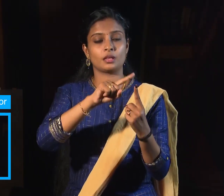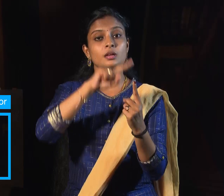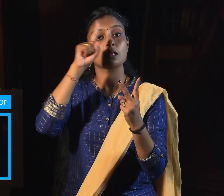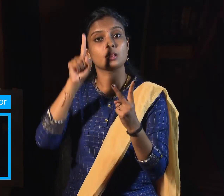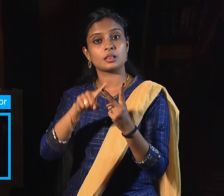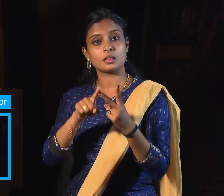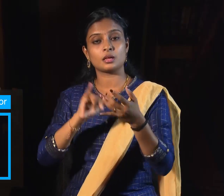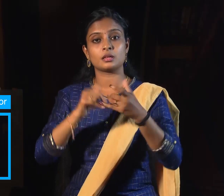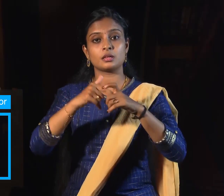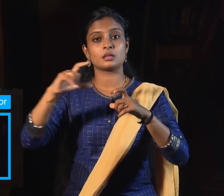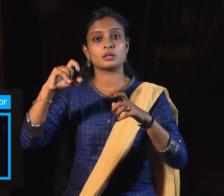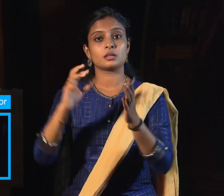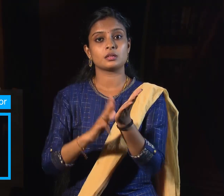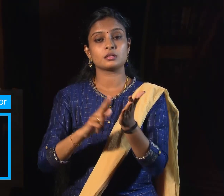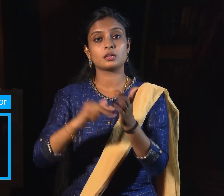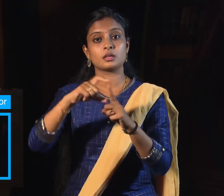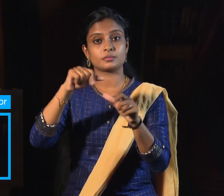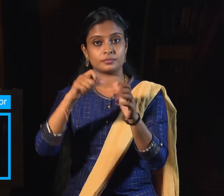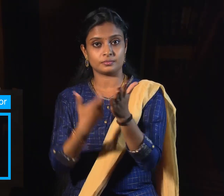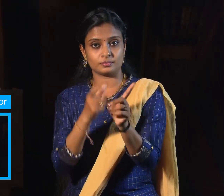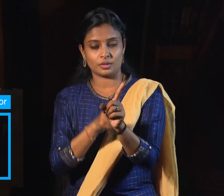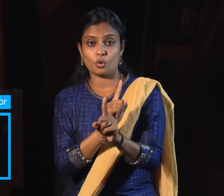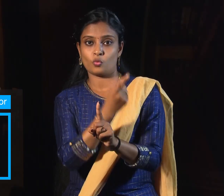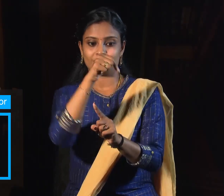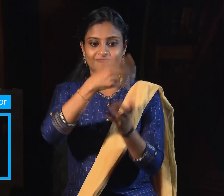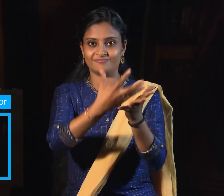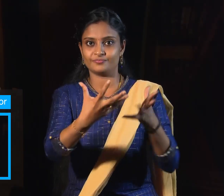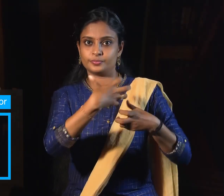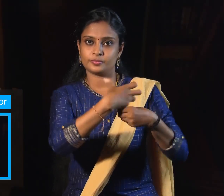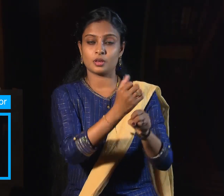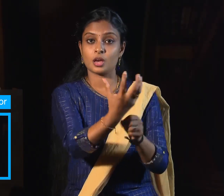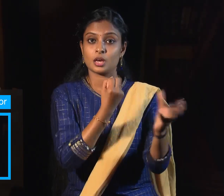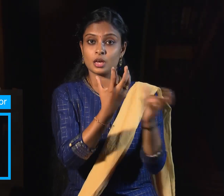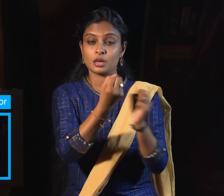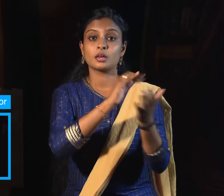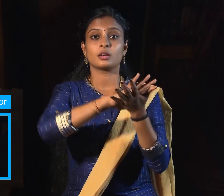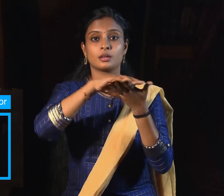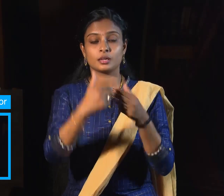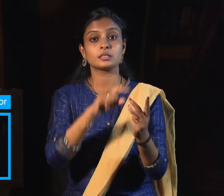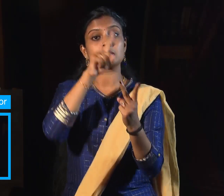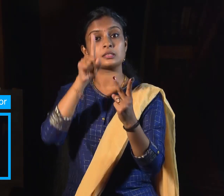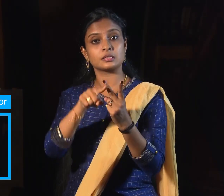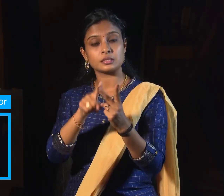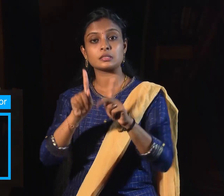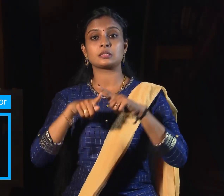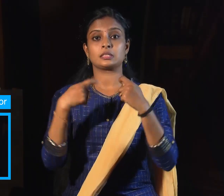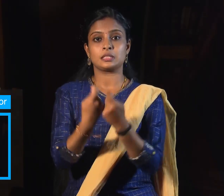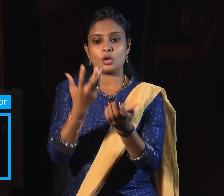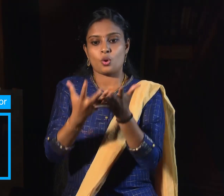sector. Once those raw materials have been cultivated, the secondary sector turns them into